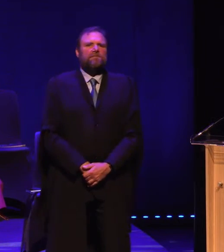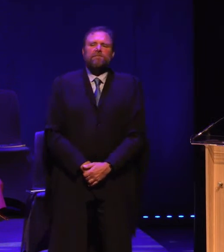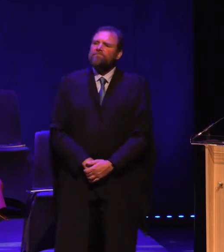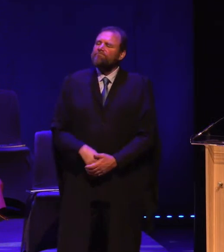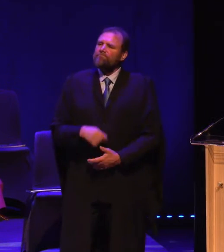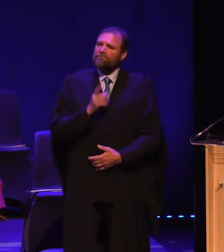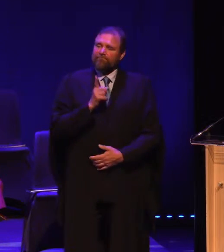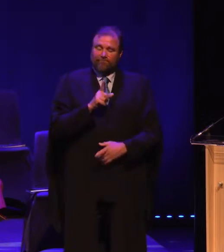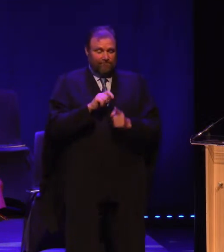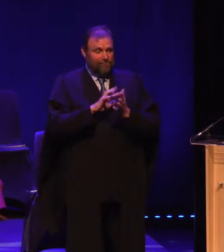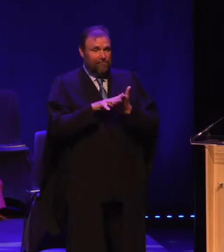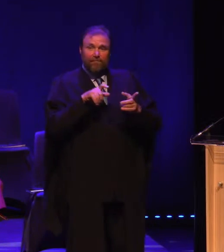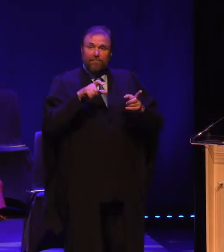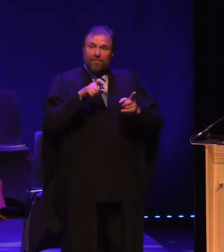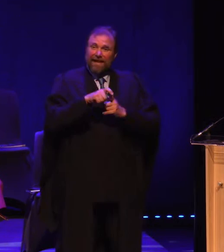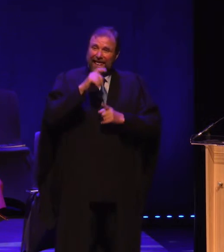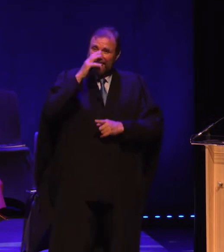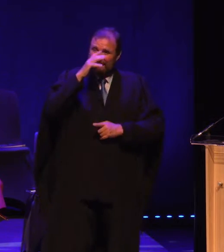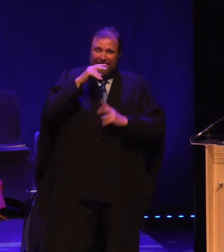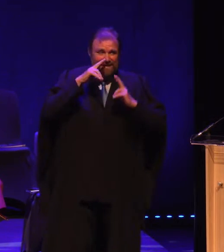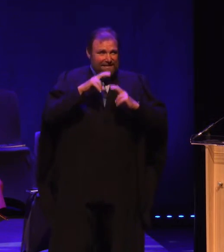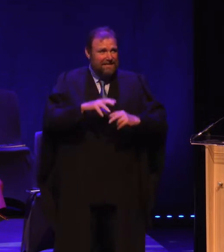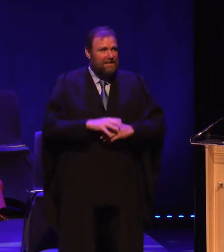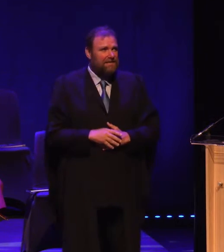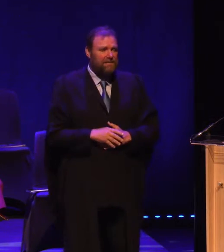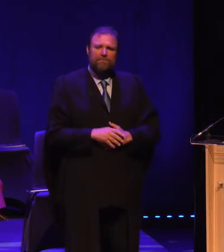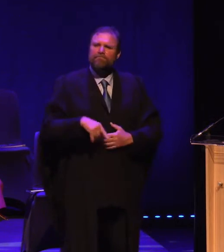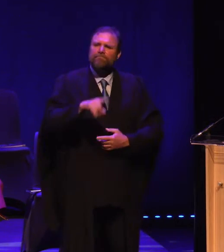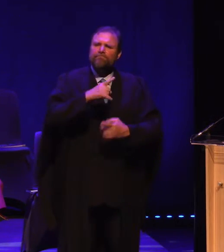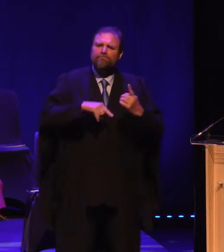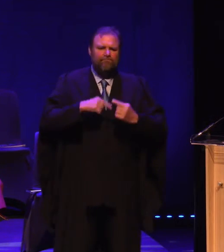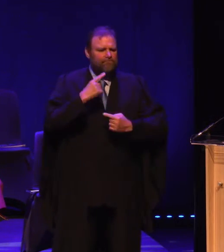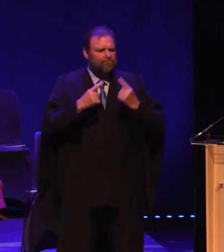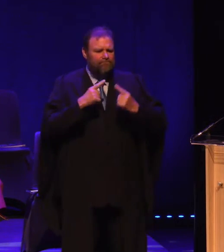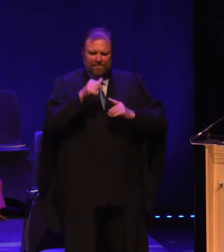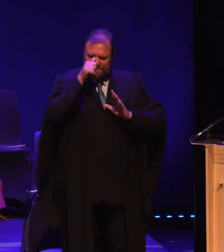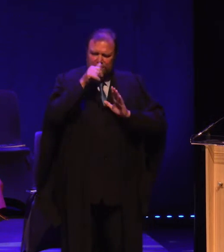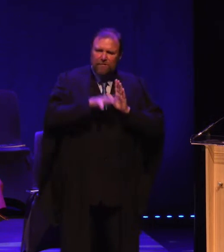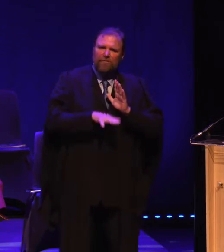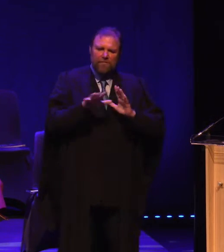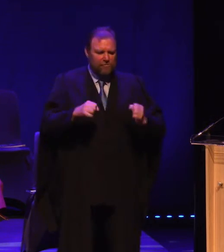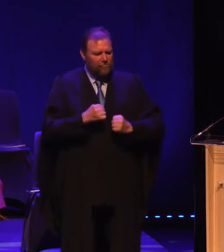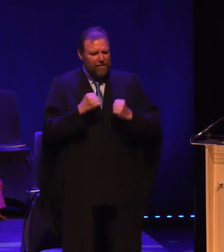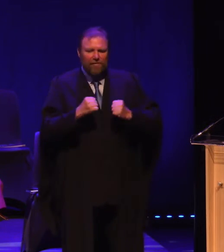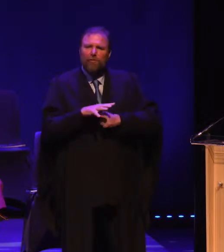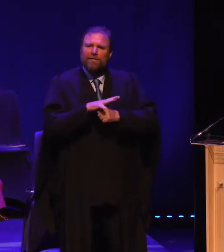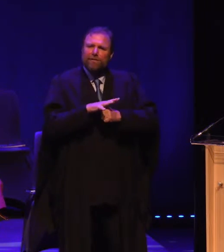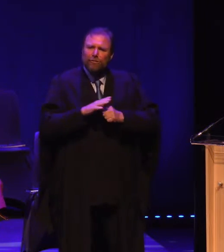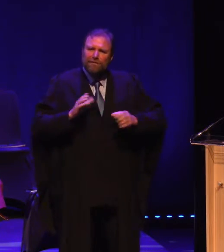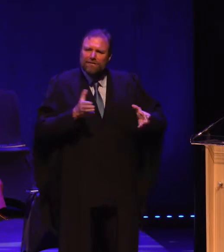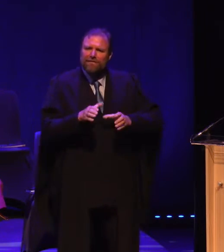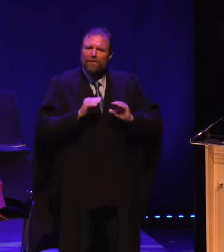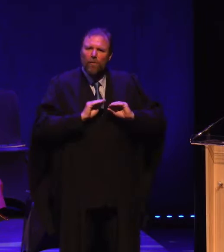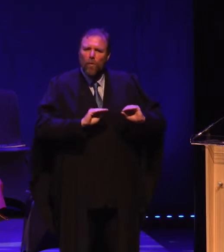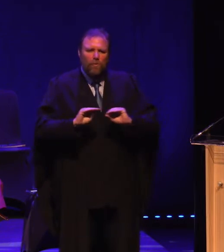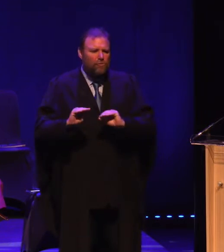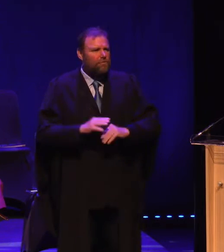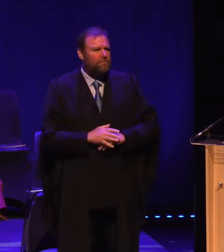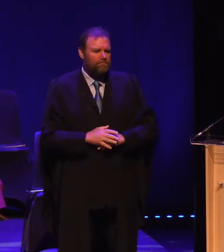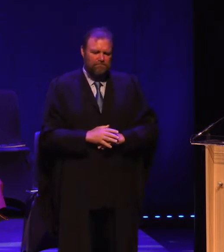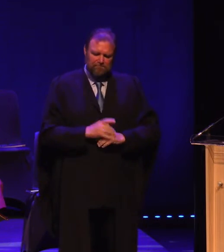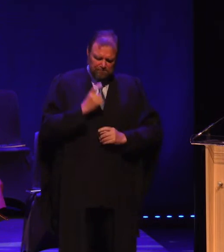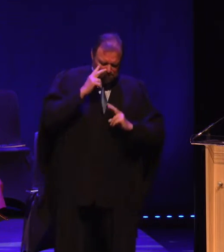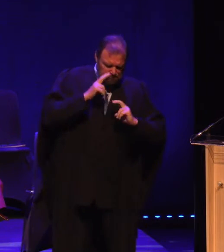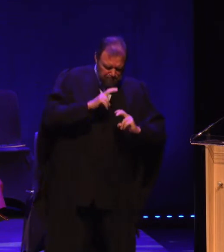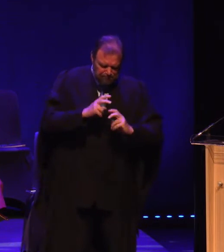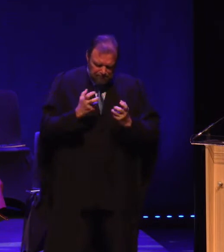This PhD thesis drew on Sal's experience as a strength and conditioning coach. It examined how cues, the words we use